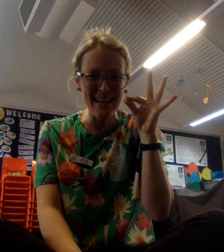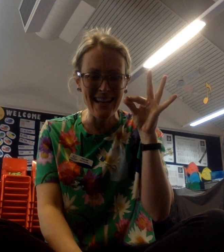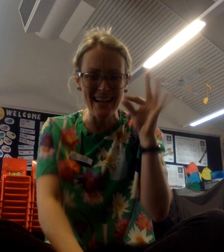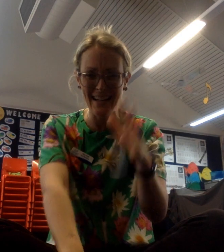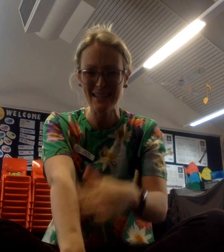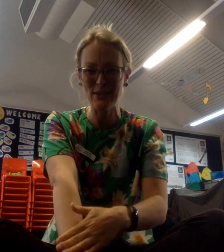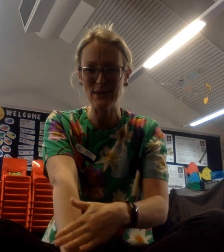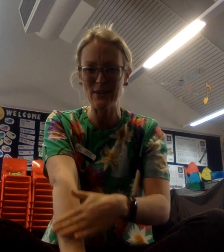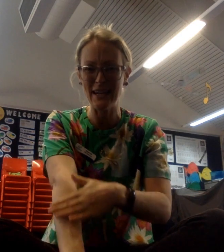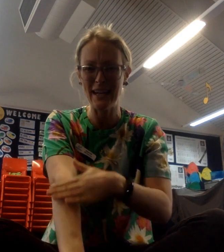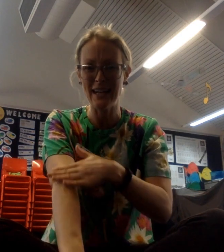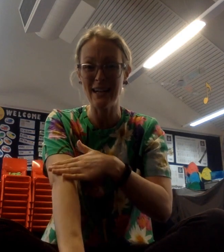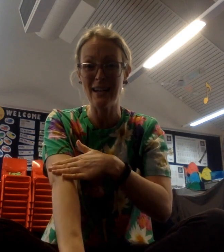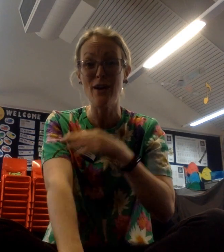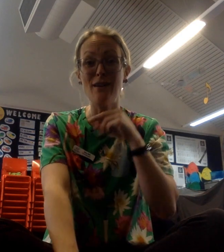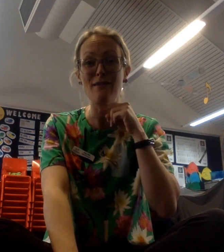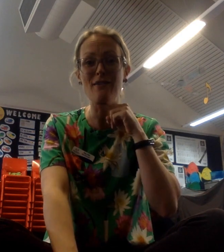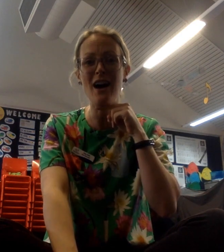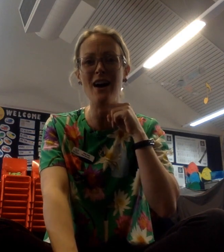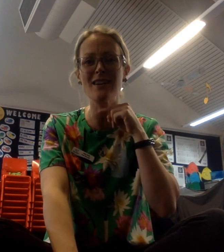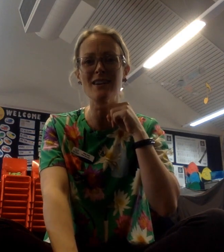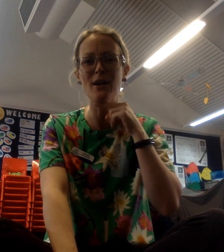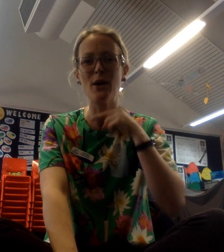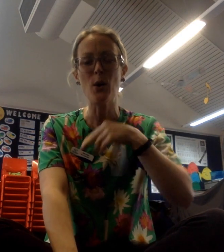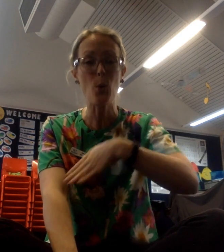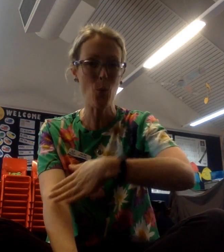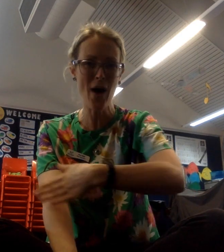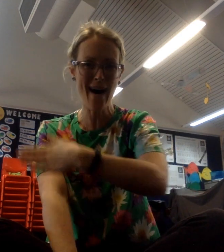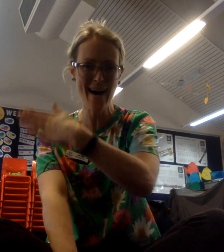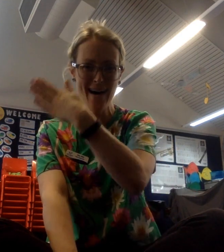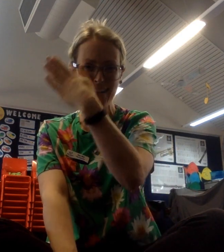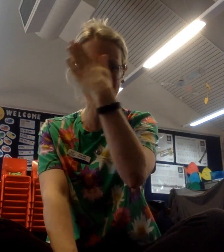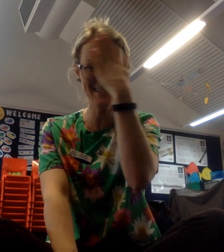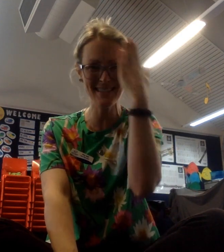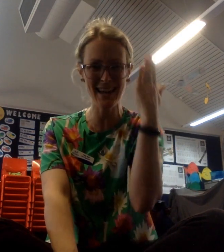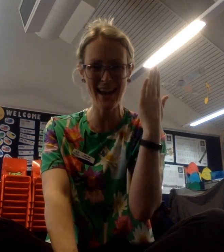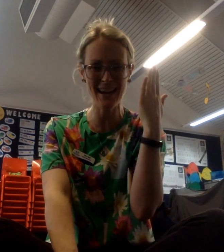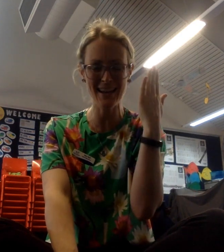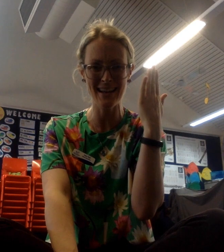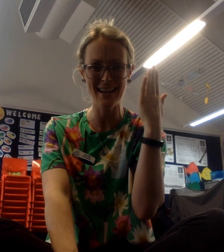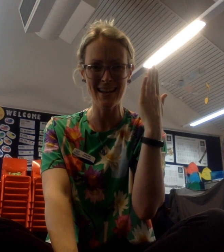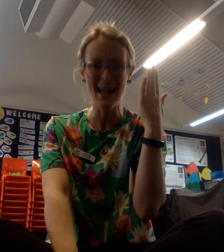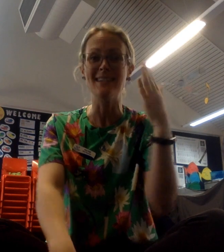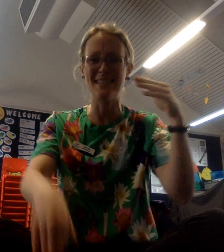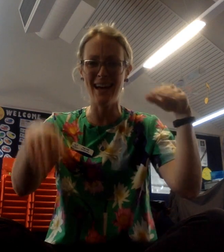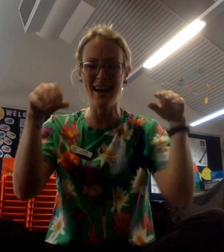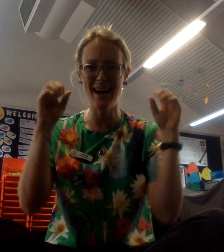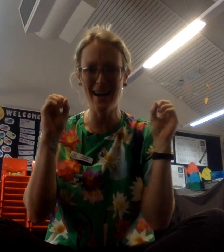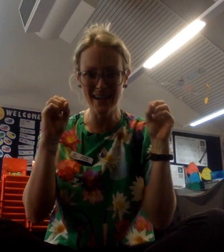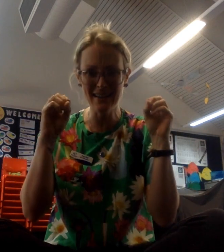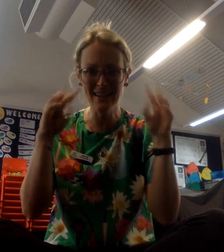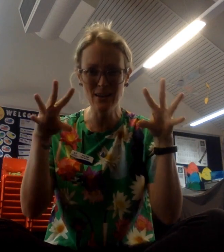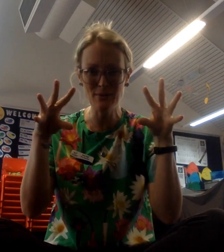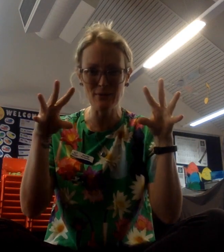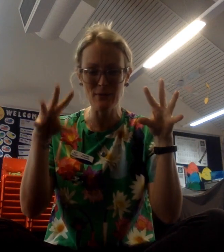little green frog one day da glumf